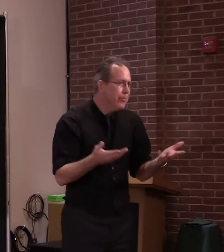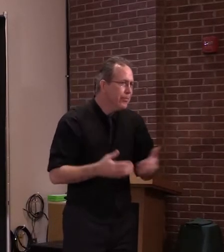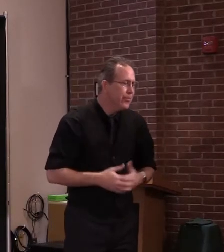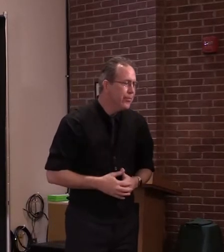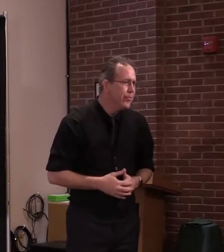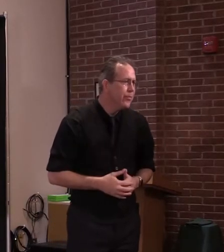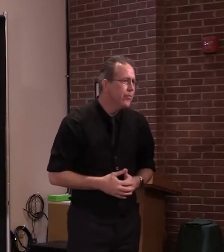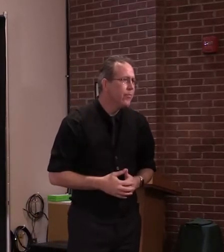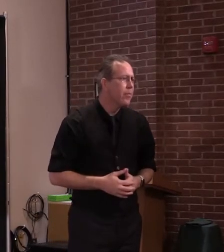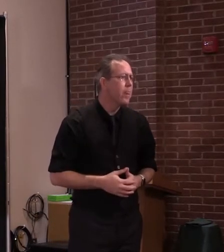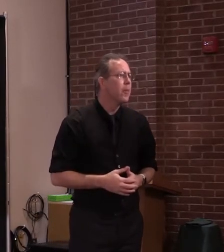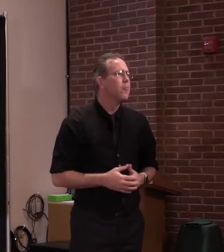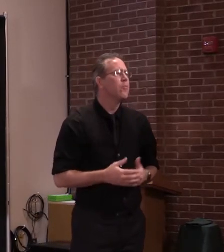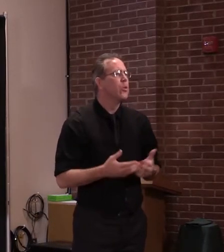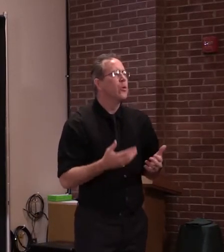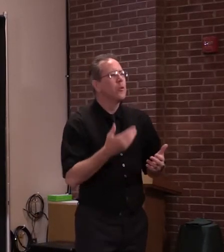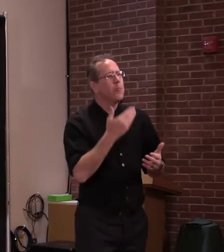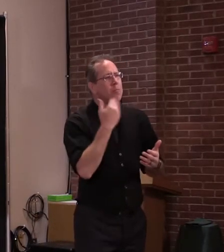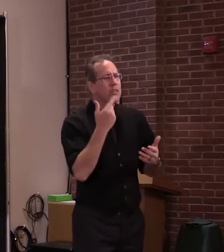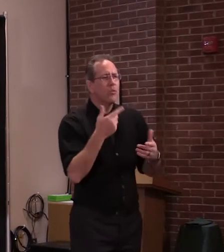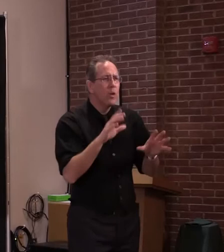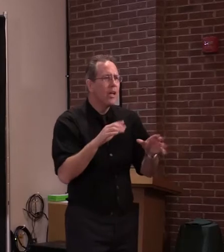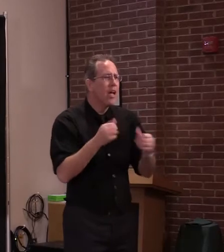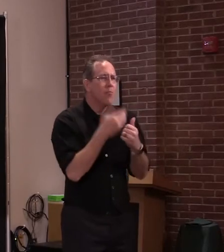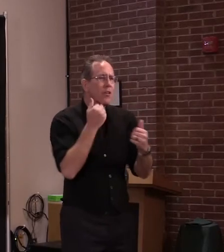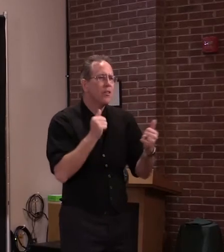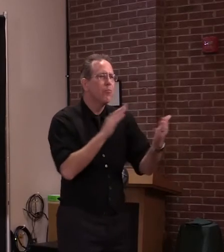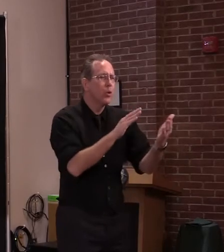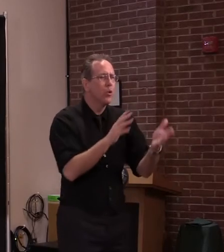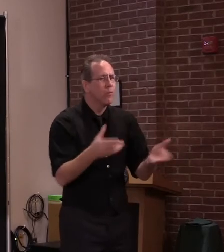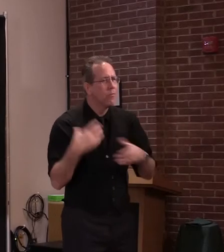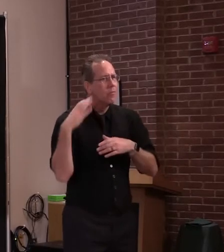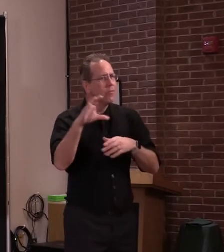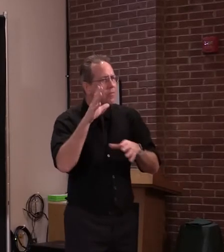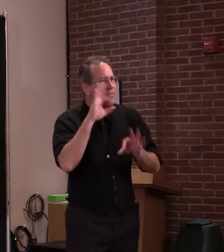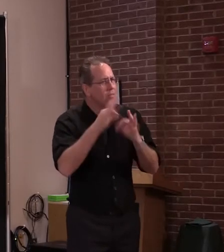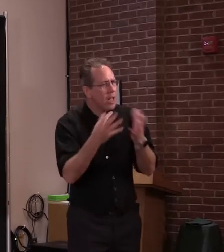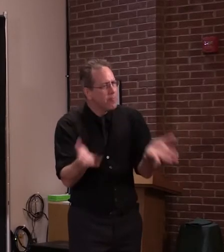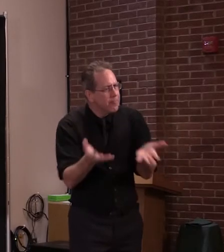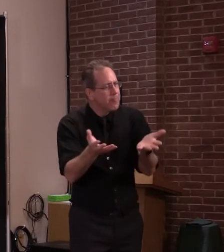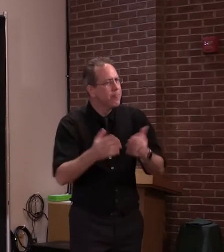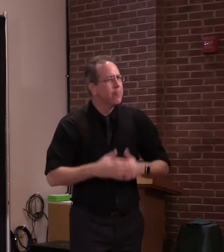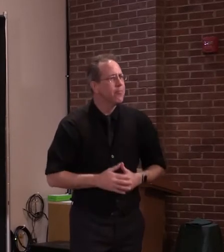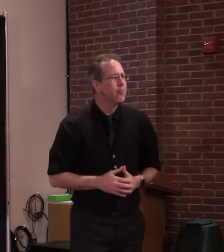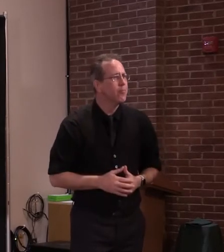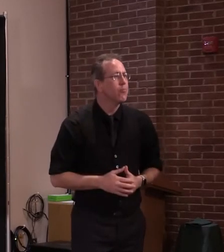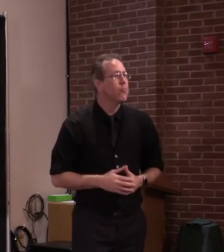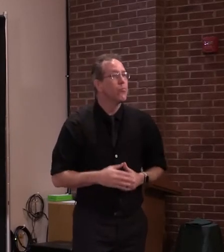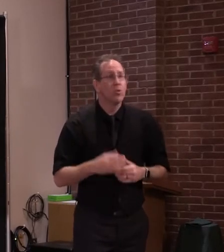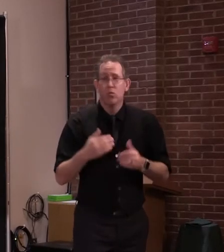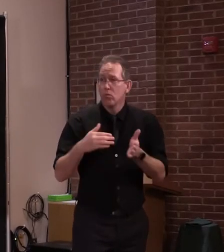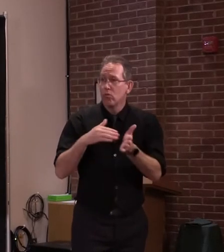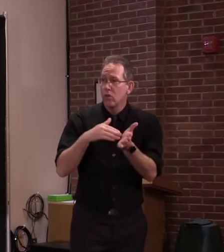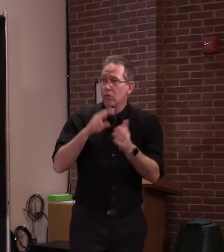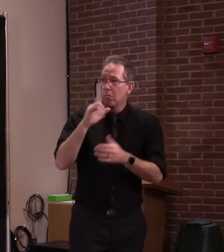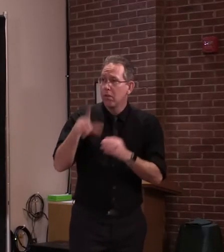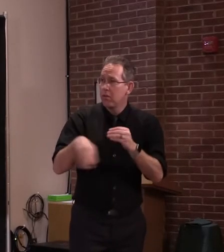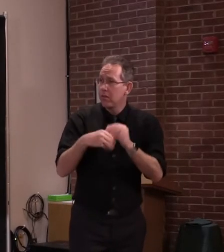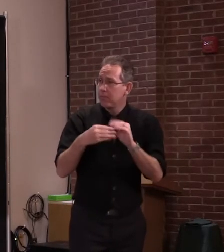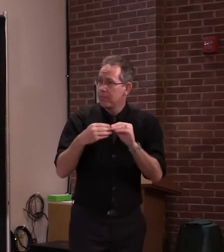do this as well. And so I would probably ask Dr. Bell if she might want to comment.